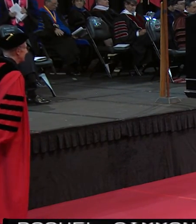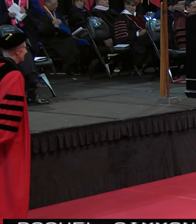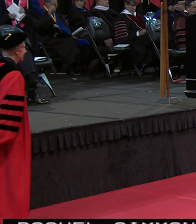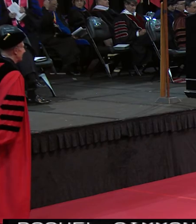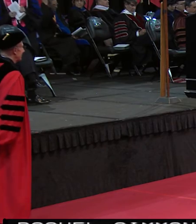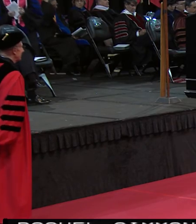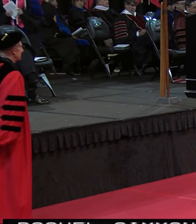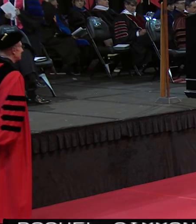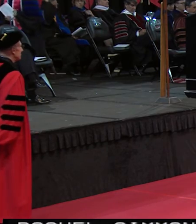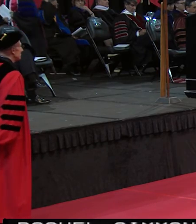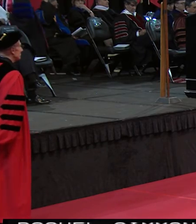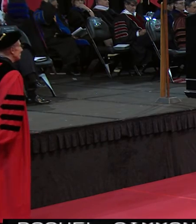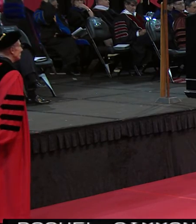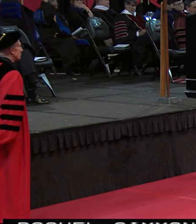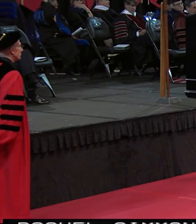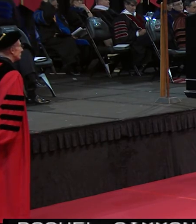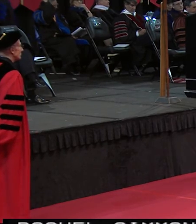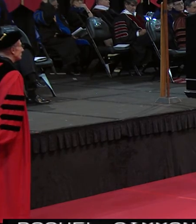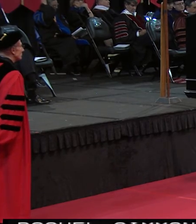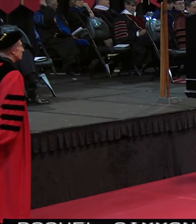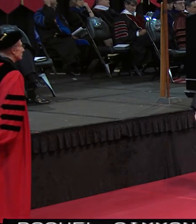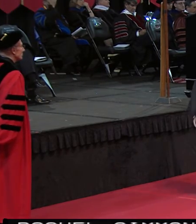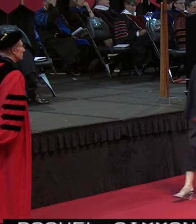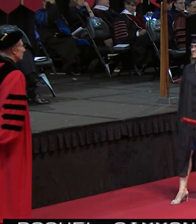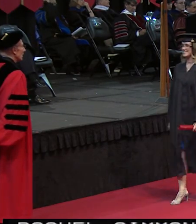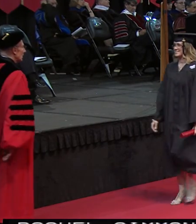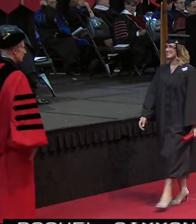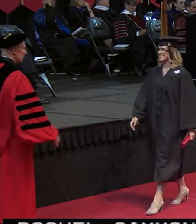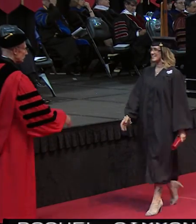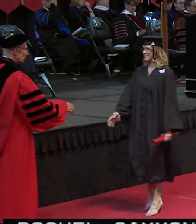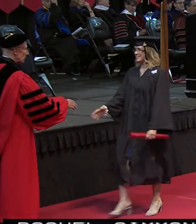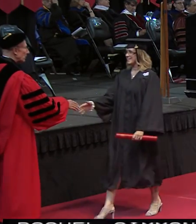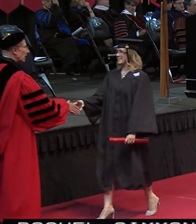Graduating cum laude, Jennifer Megan Soto.